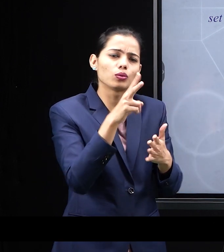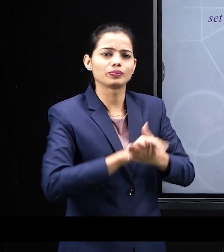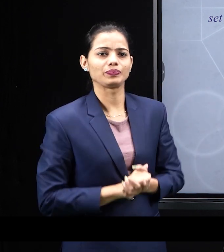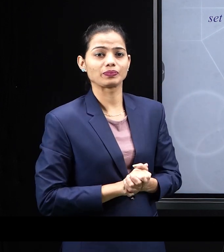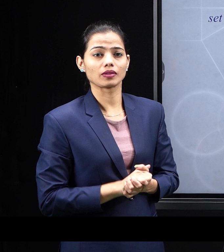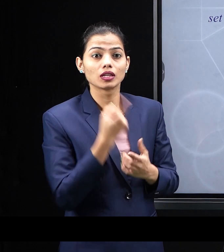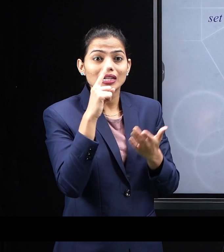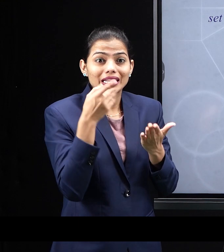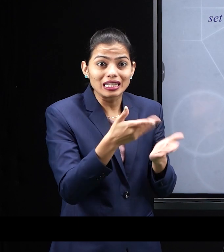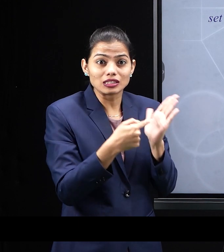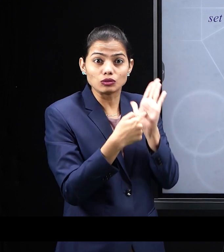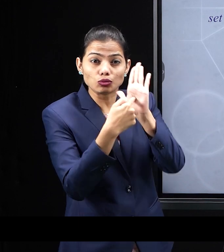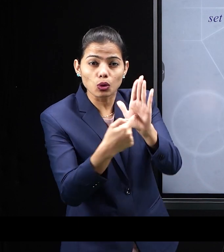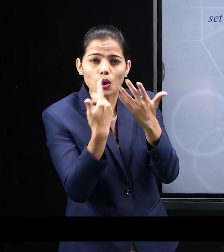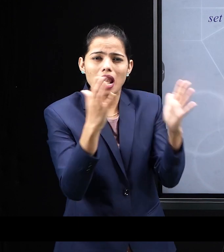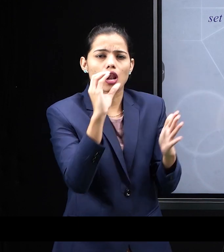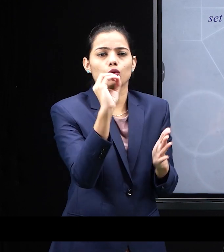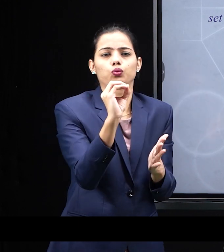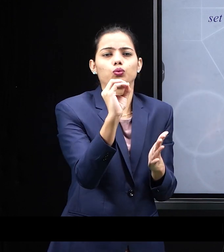denoted by empty set or null set.